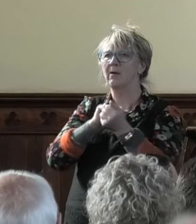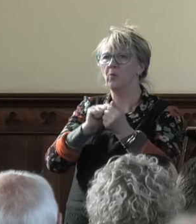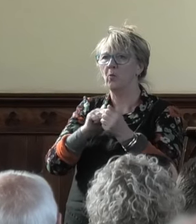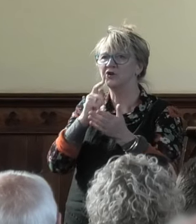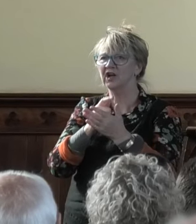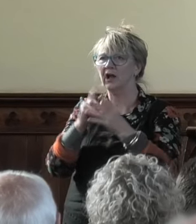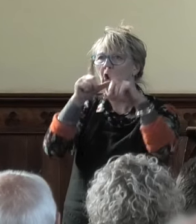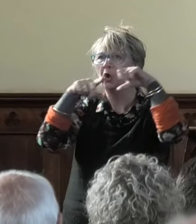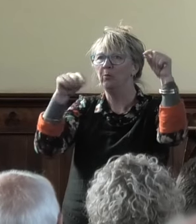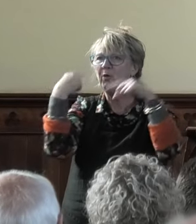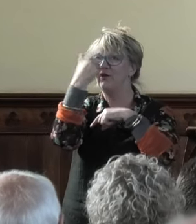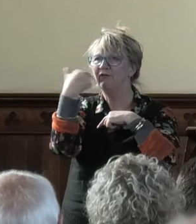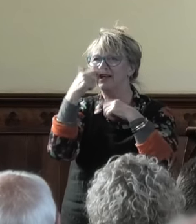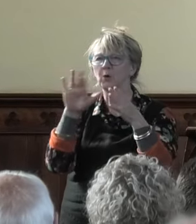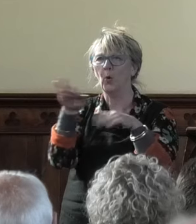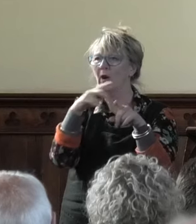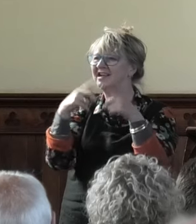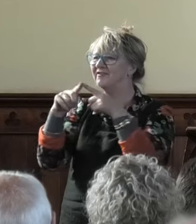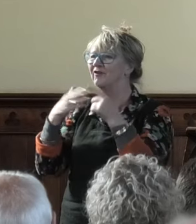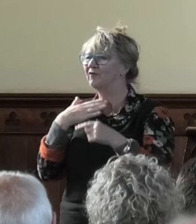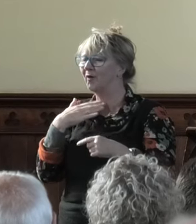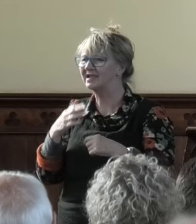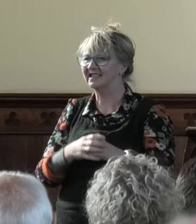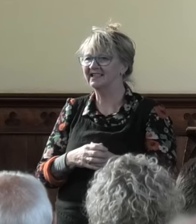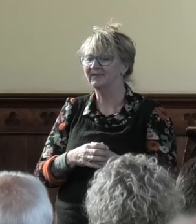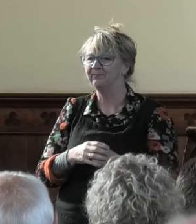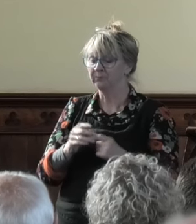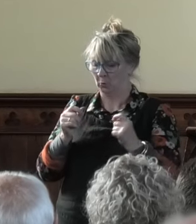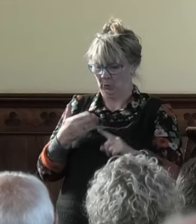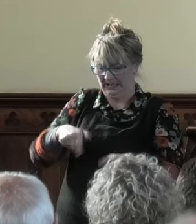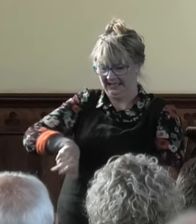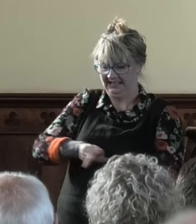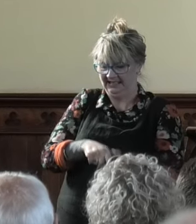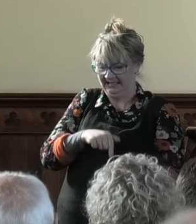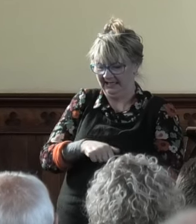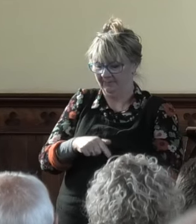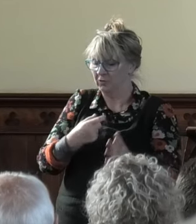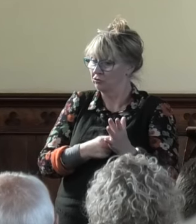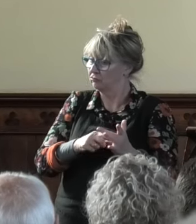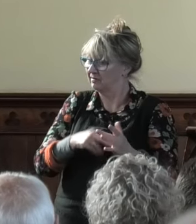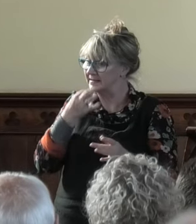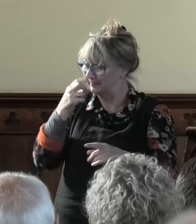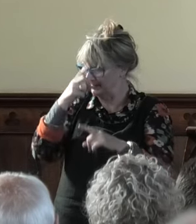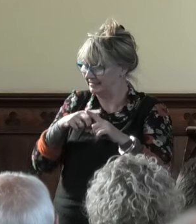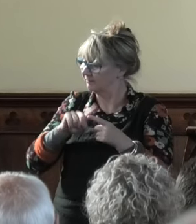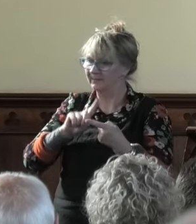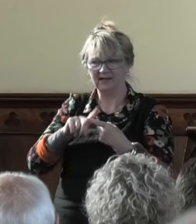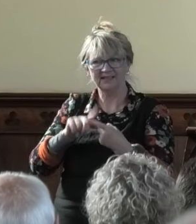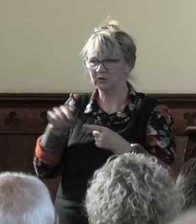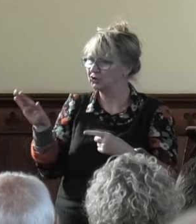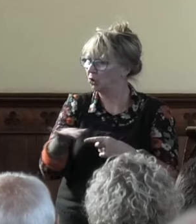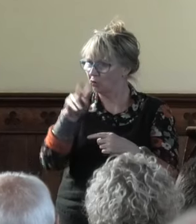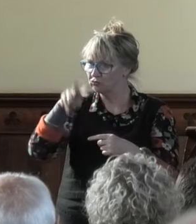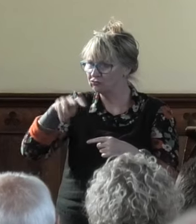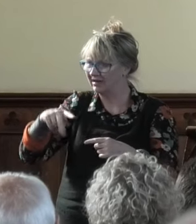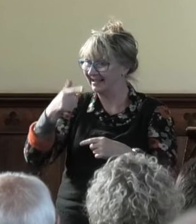Moonface, all with their distinct voices. Earlier this year, while Rin was sick, she actually enjoyed reading all seven Narnia books